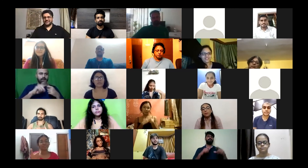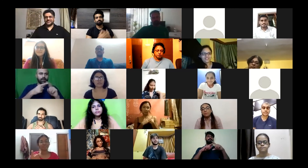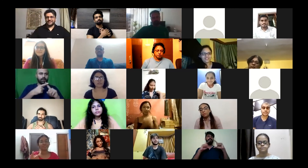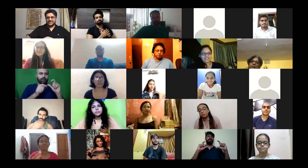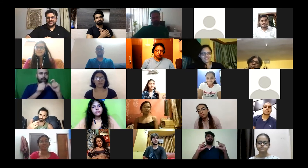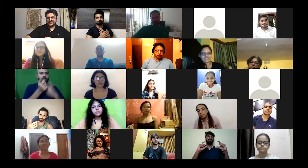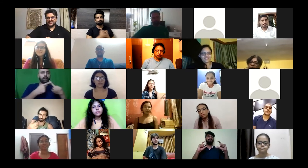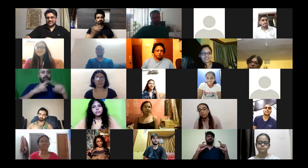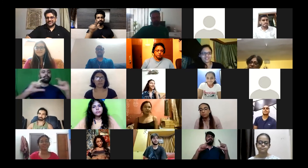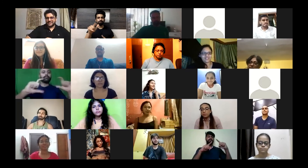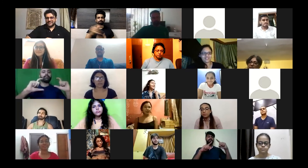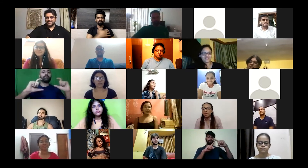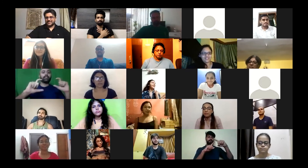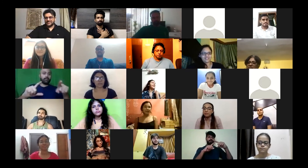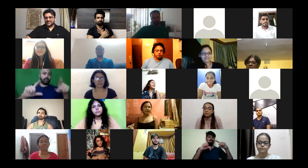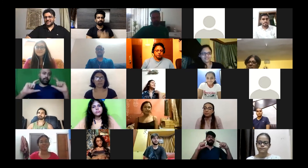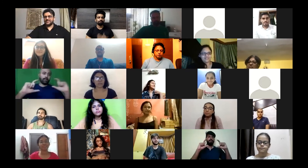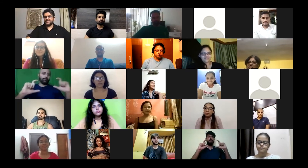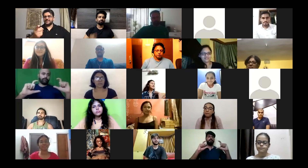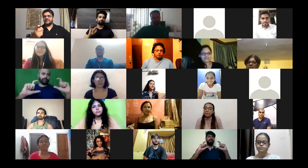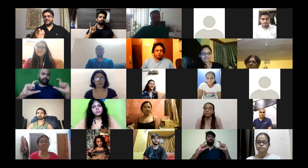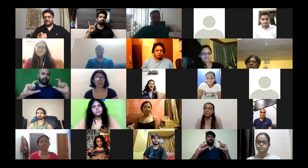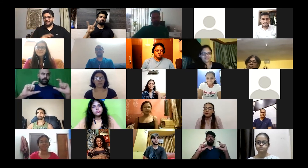And love you, you can also use this as